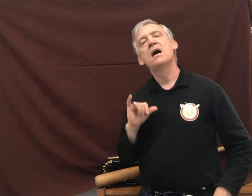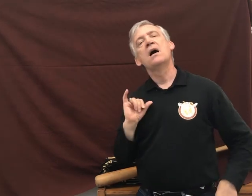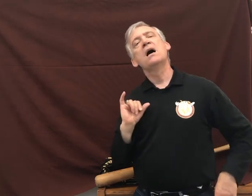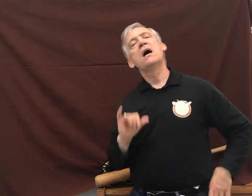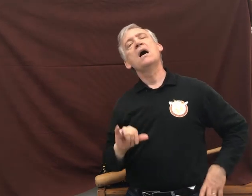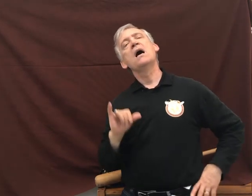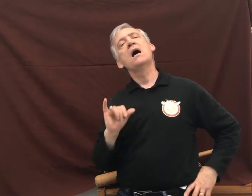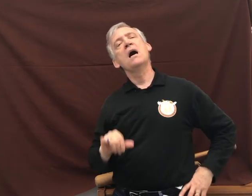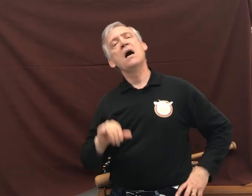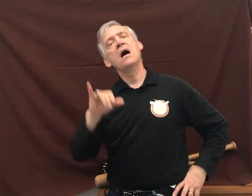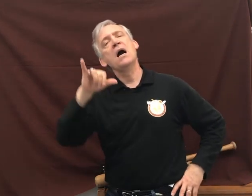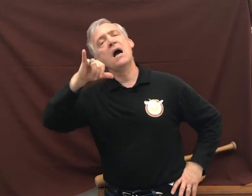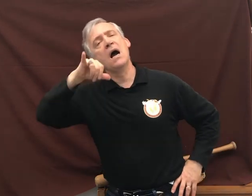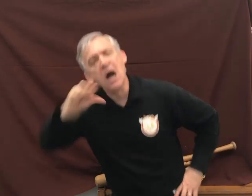father.